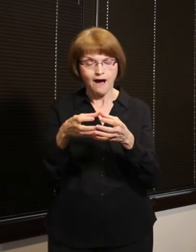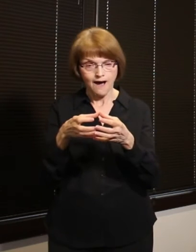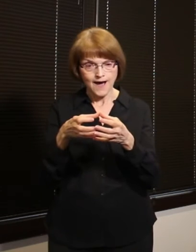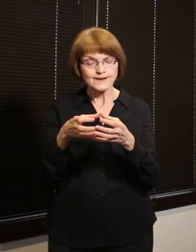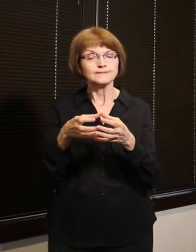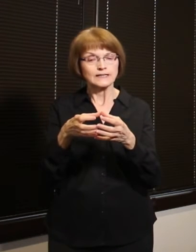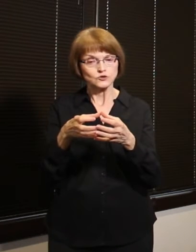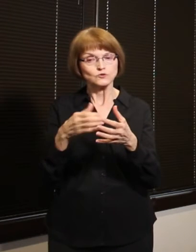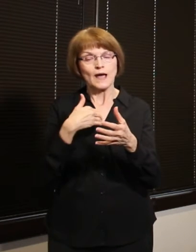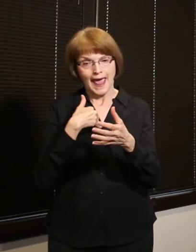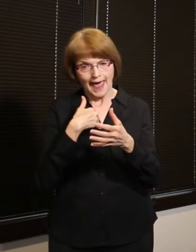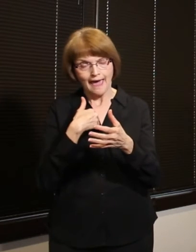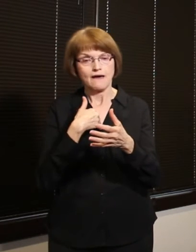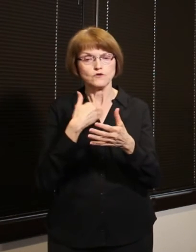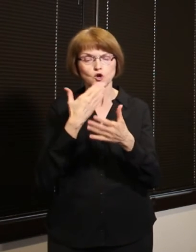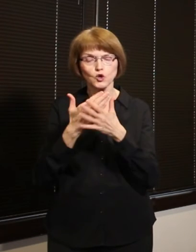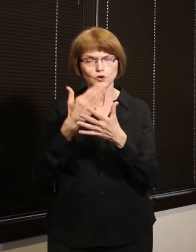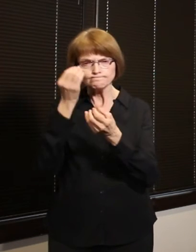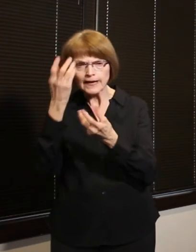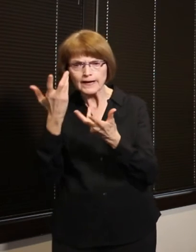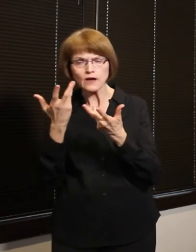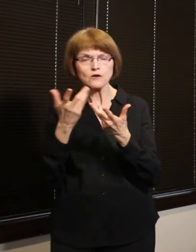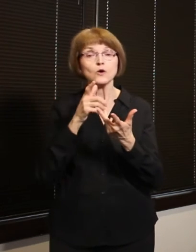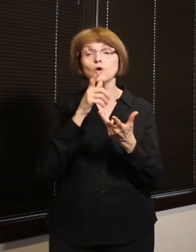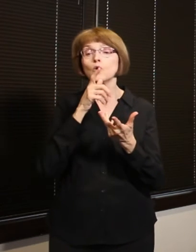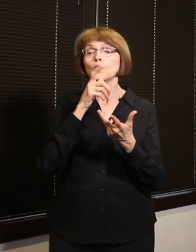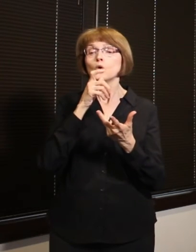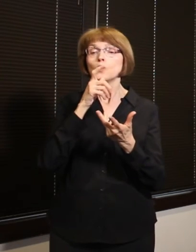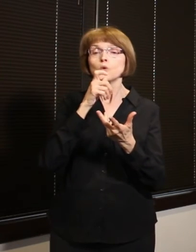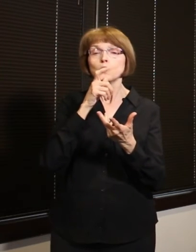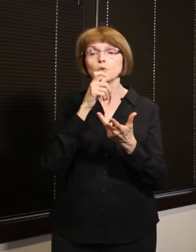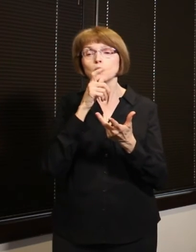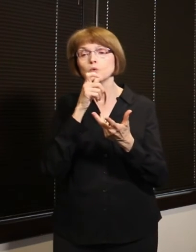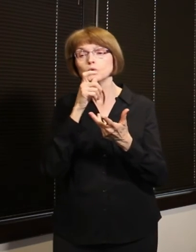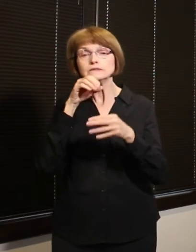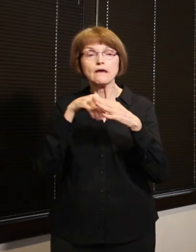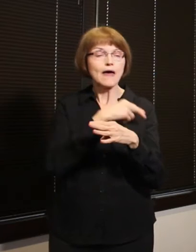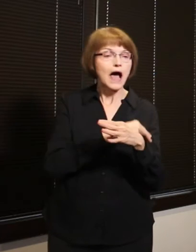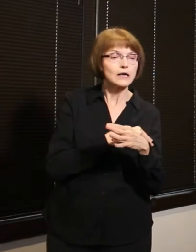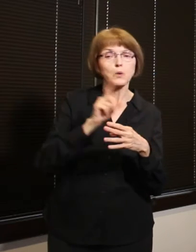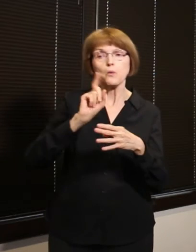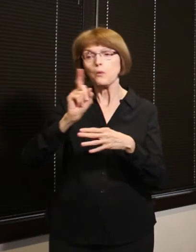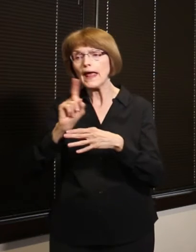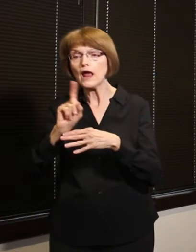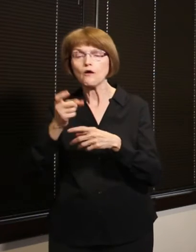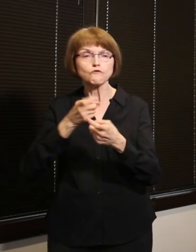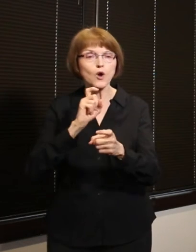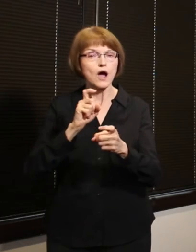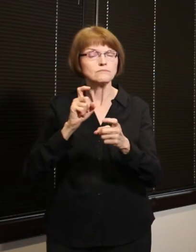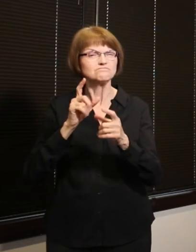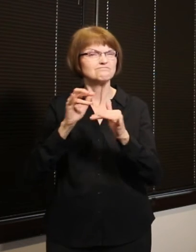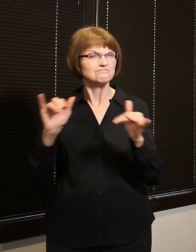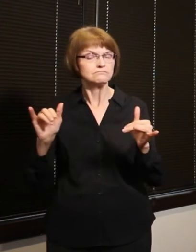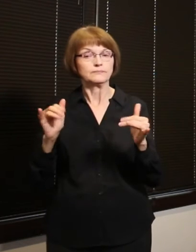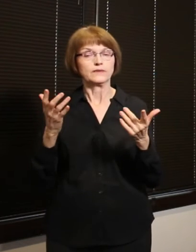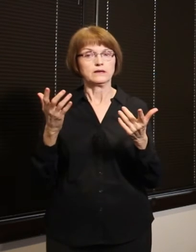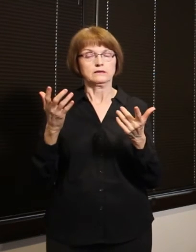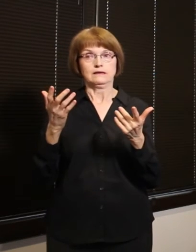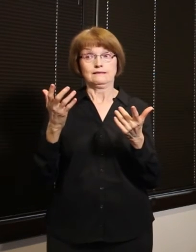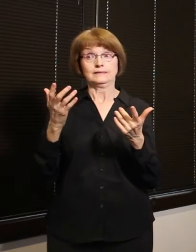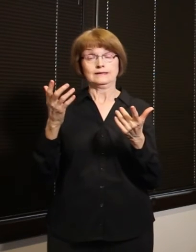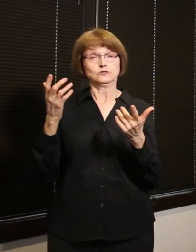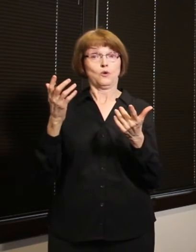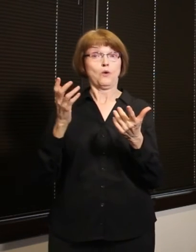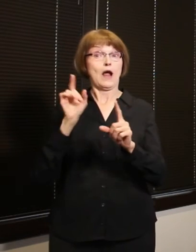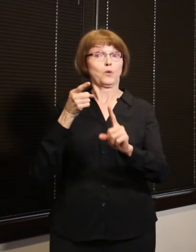data on who has been hospitalized and where do they come from. And we expect to have that up and running, I believe, by the end of the